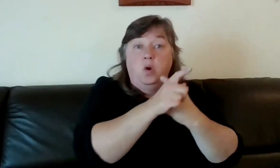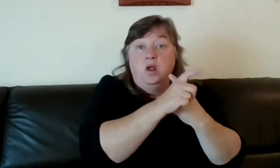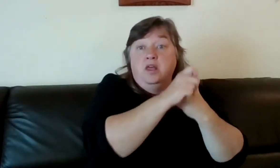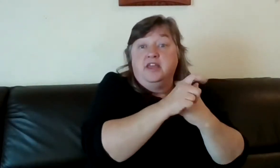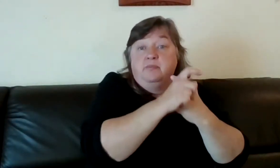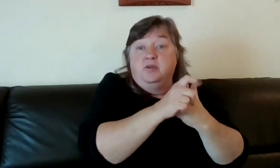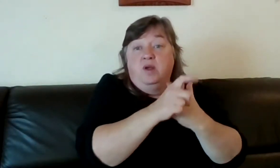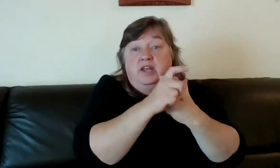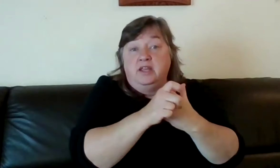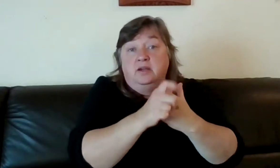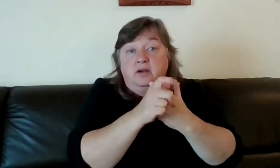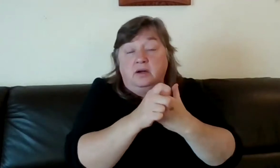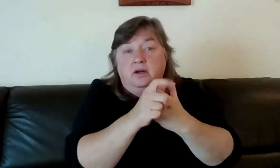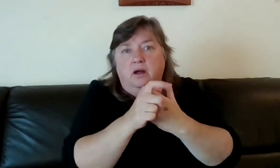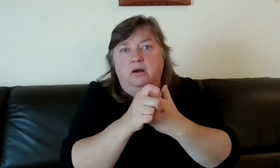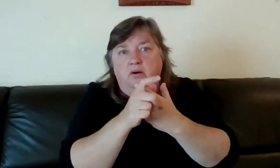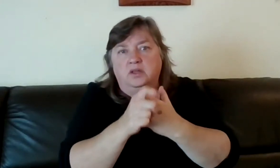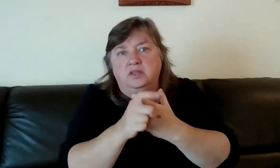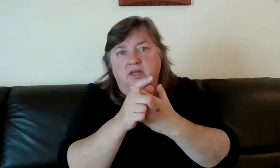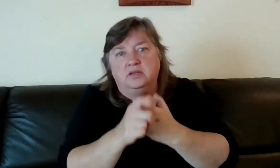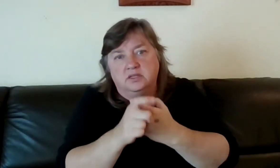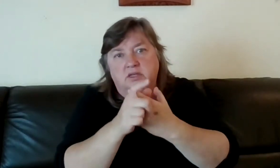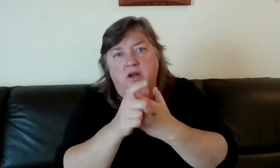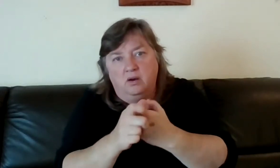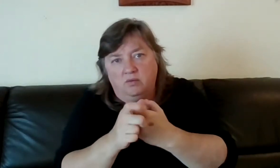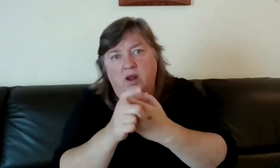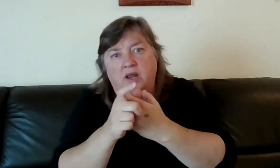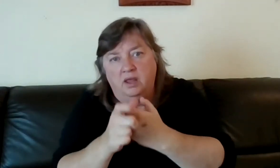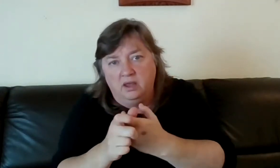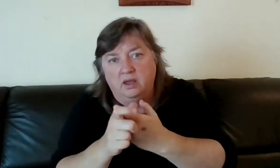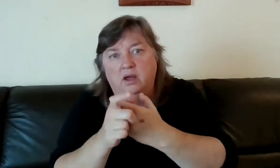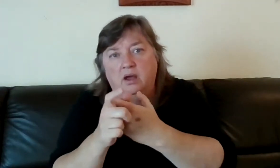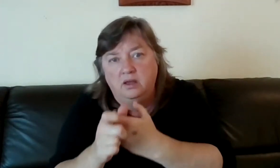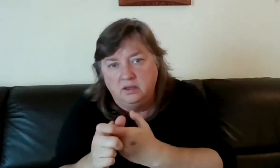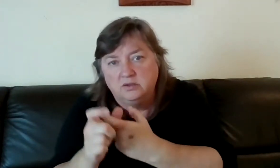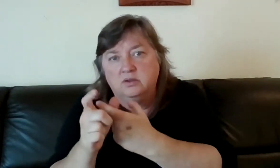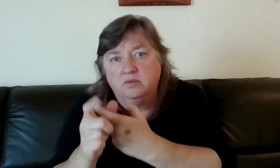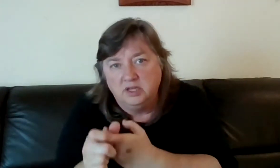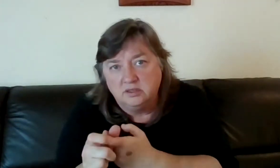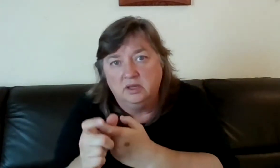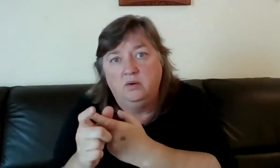Or they could be running. Oh, and then they could just running. So they're running